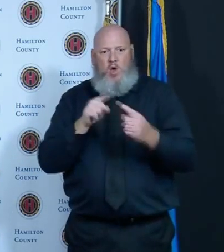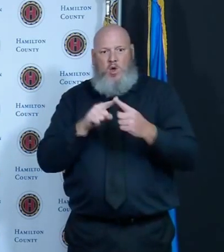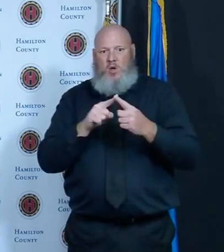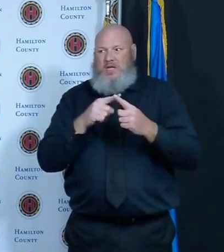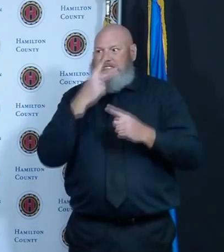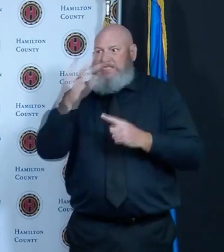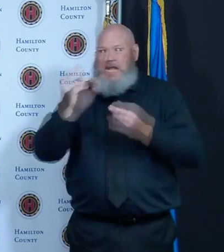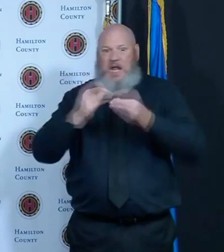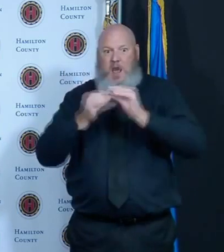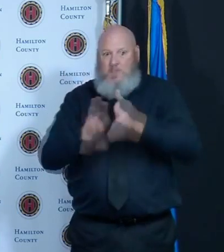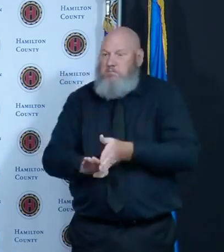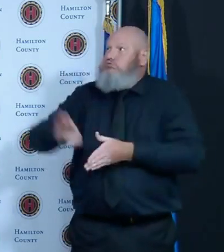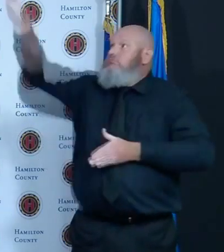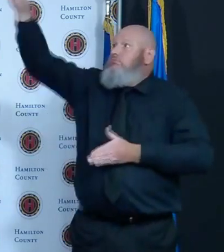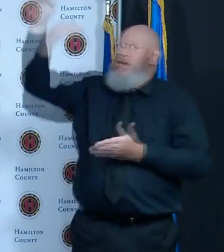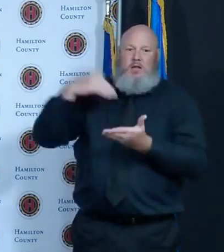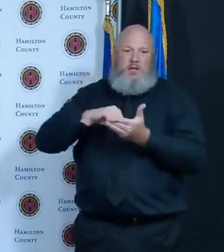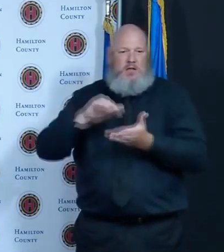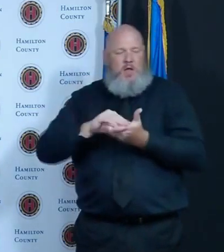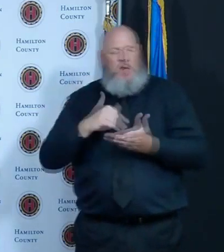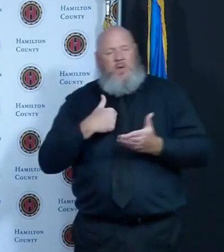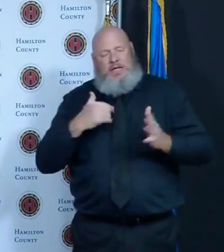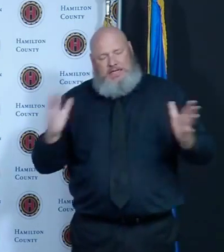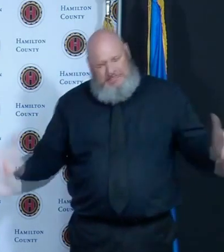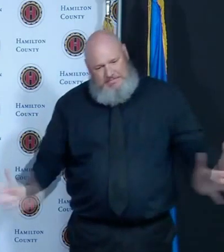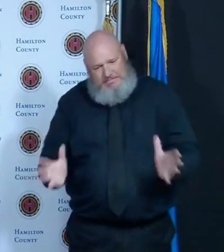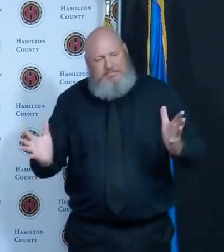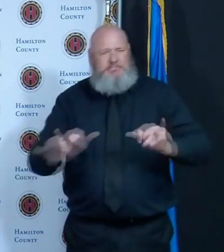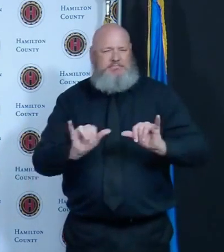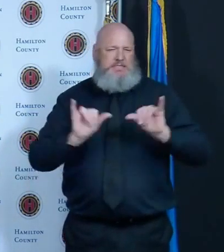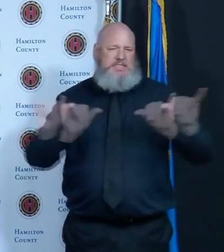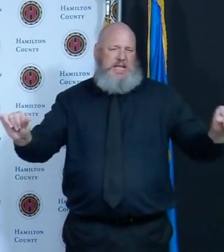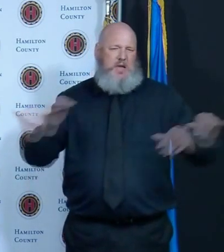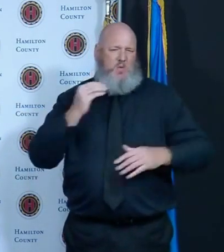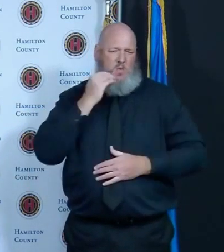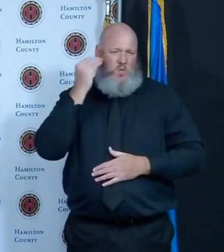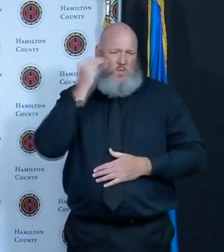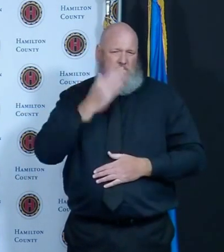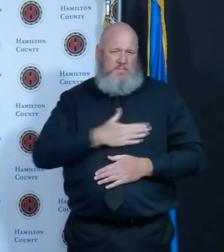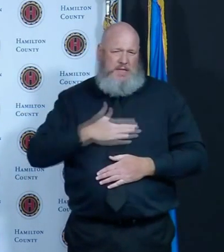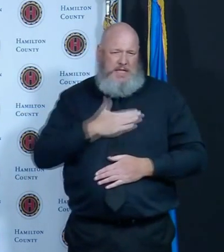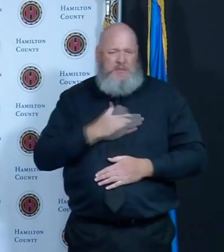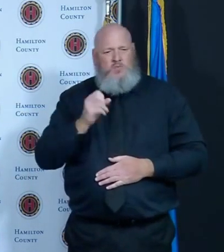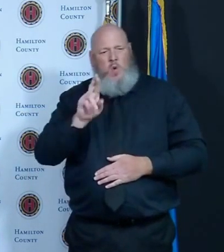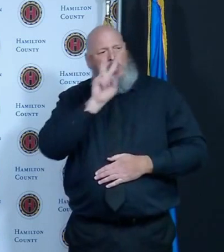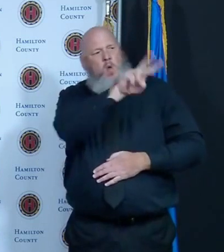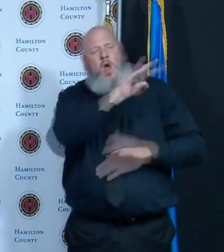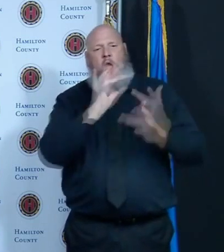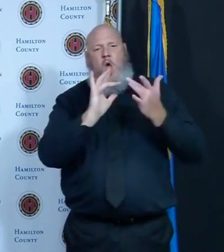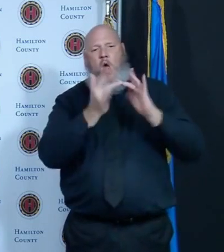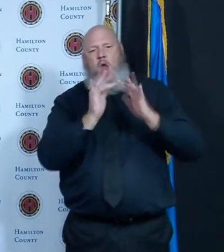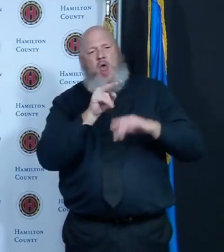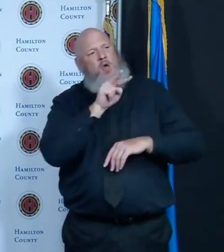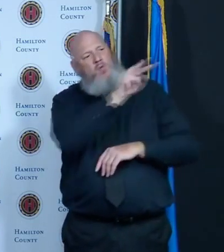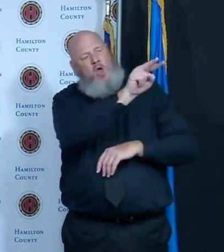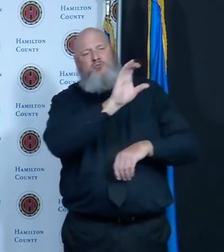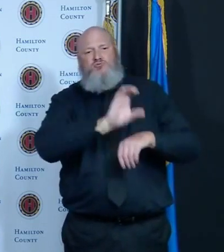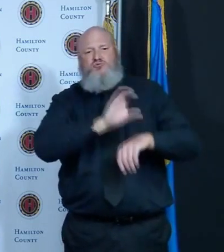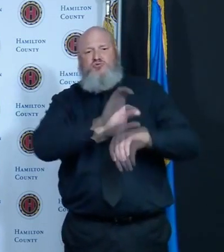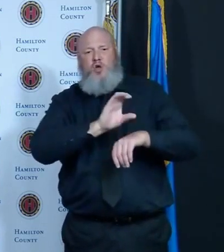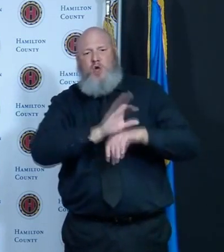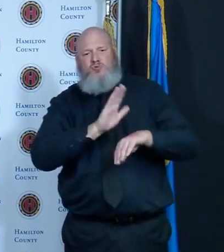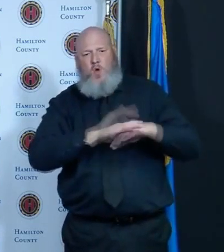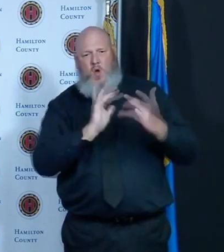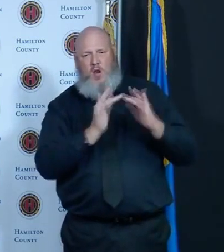the rate we thought they would. So we are going to have less of a negative impact on our medical capacity here